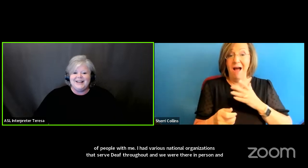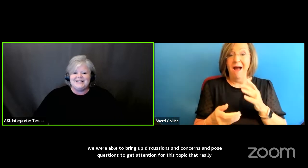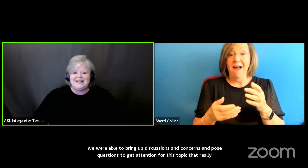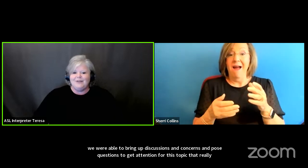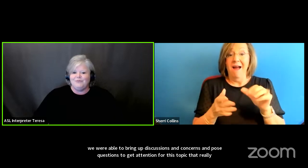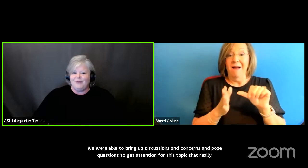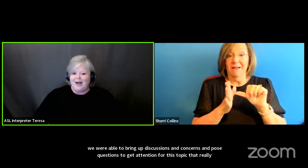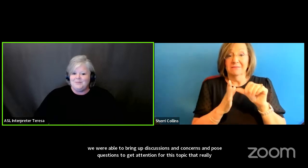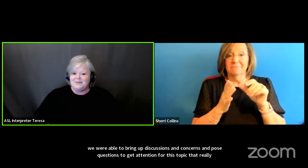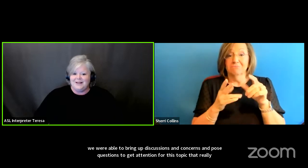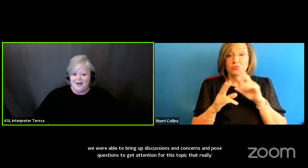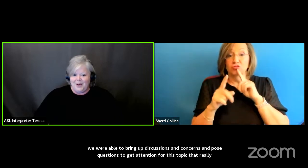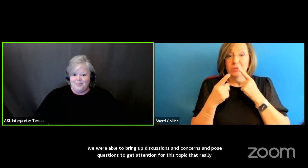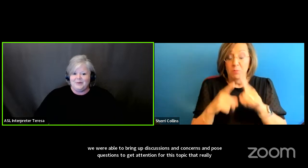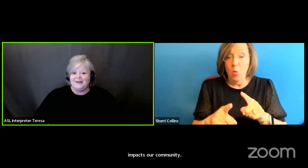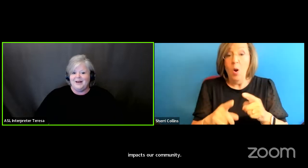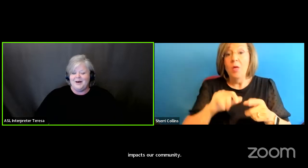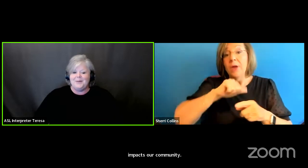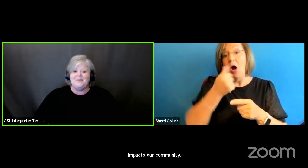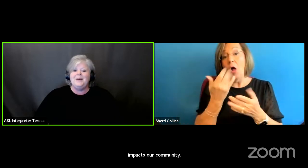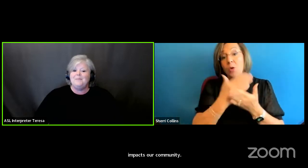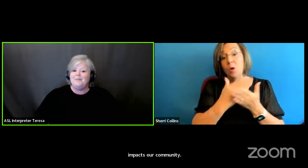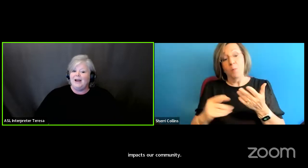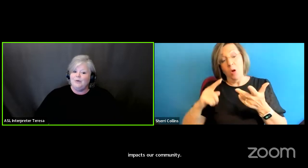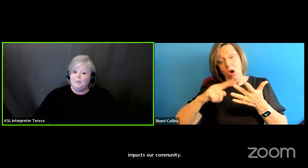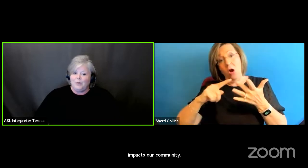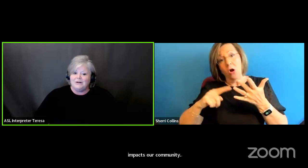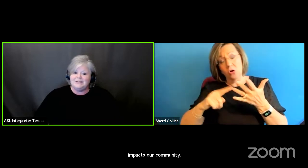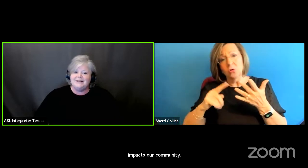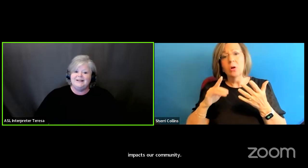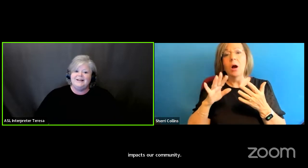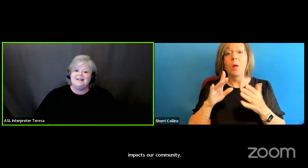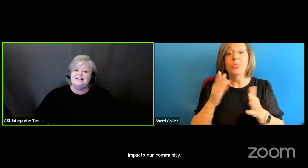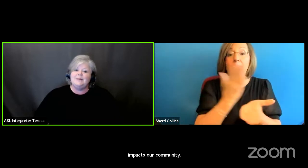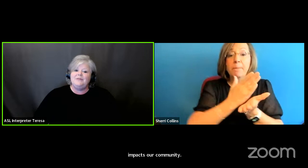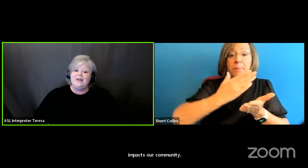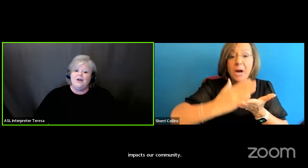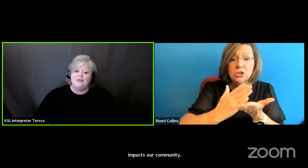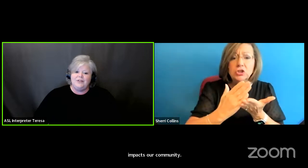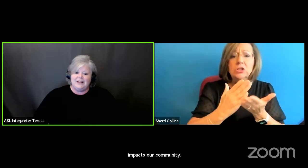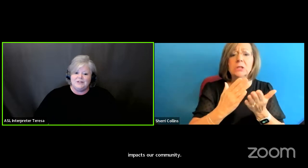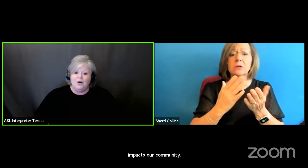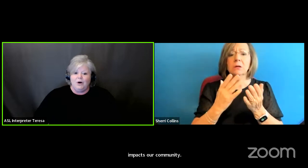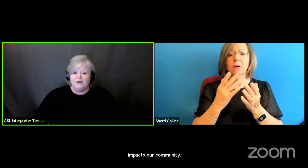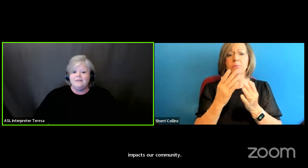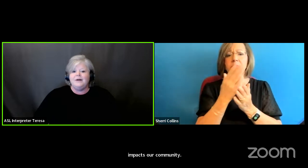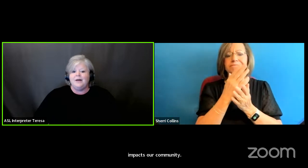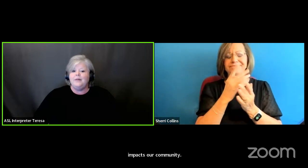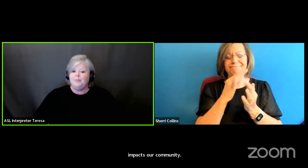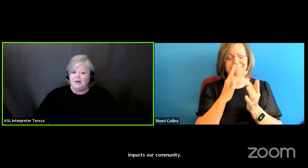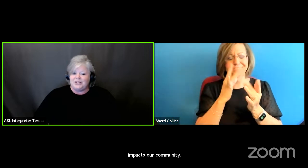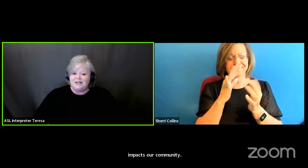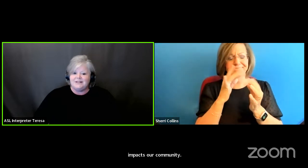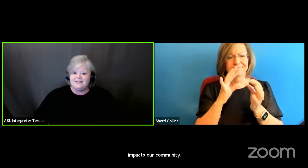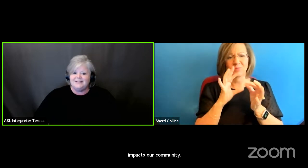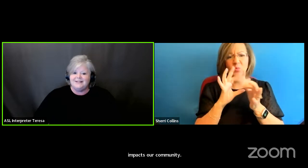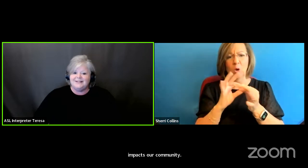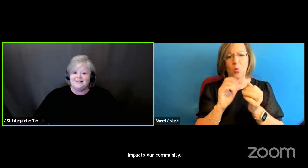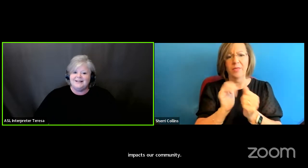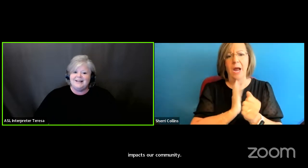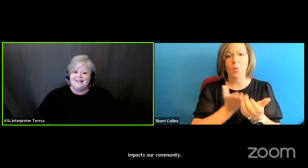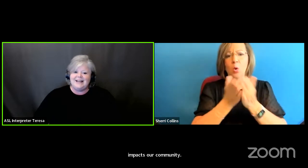Okay, so I guess that wraps up my report. Some of the other things are the